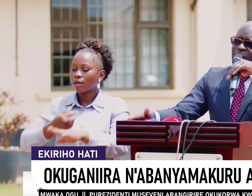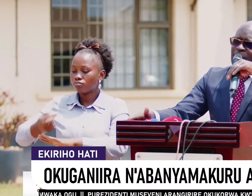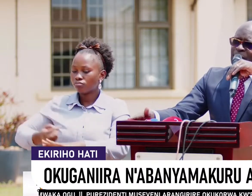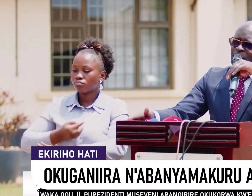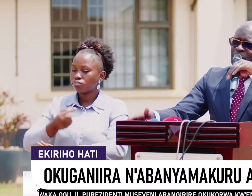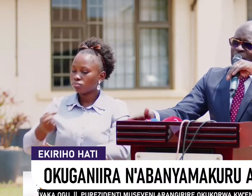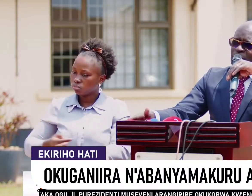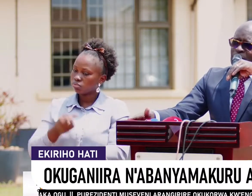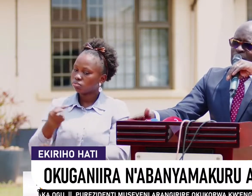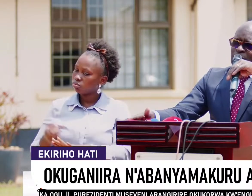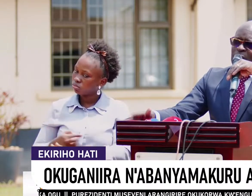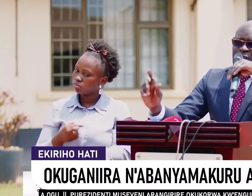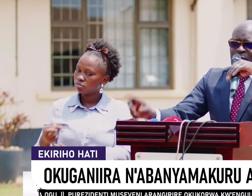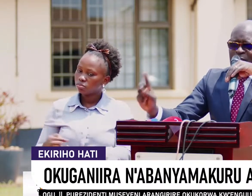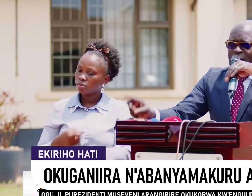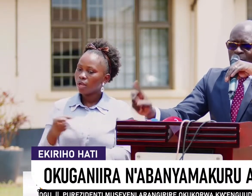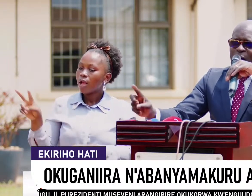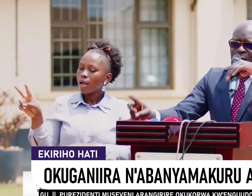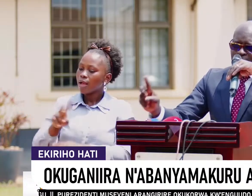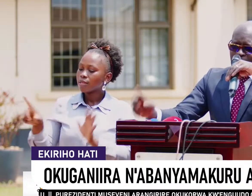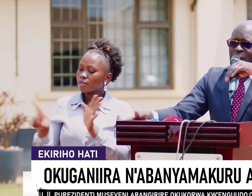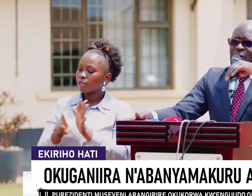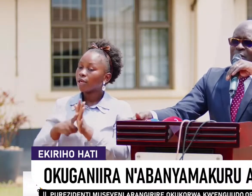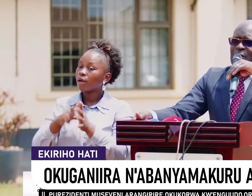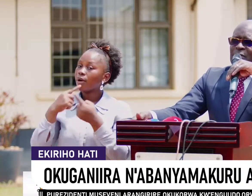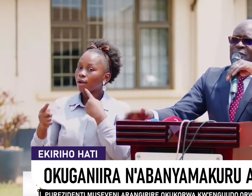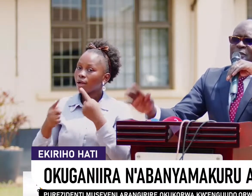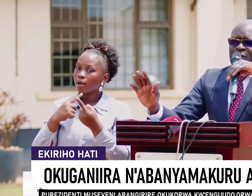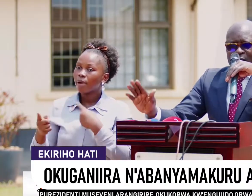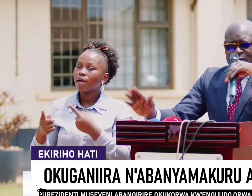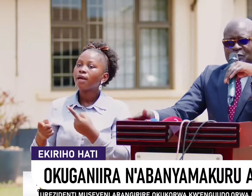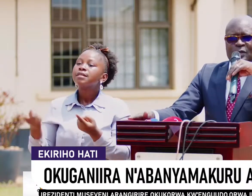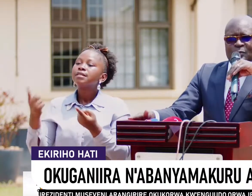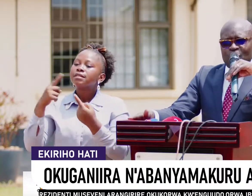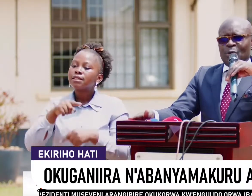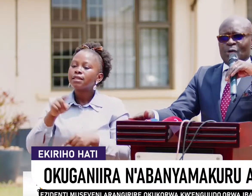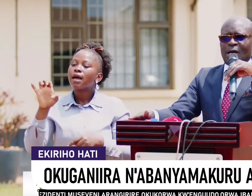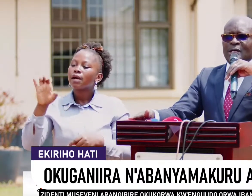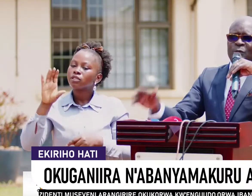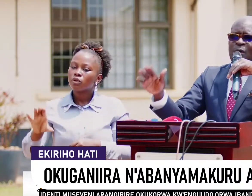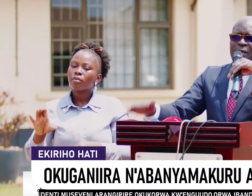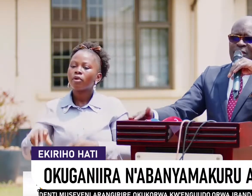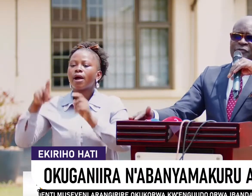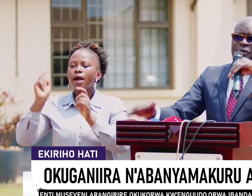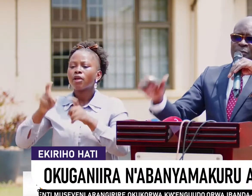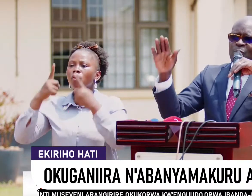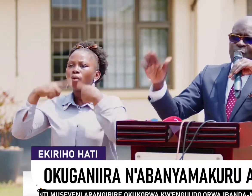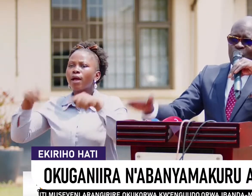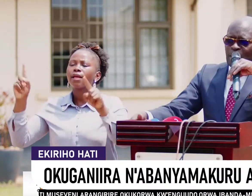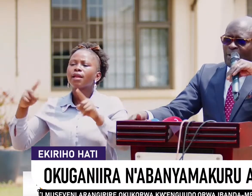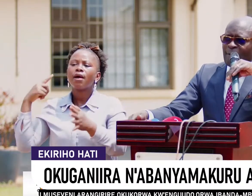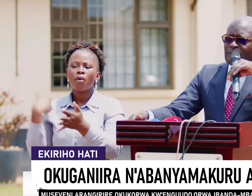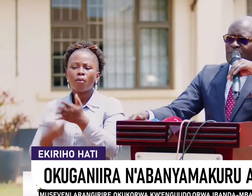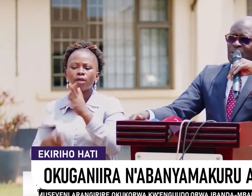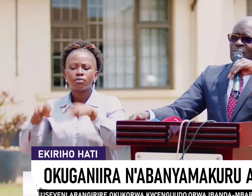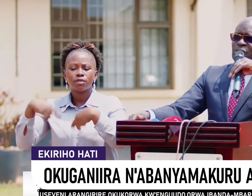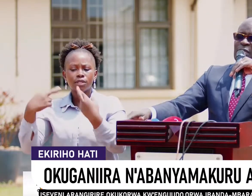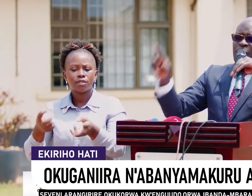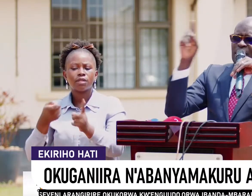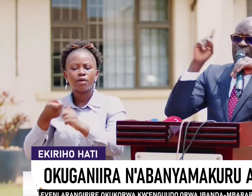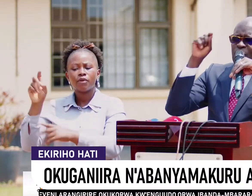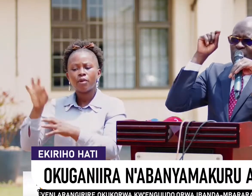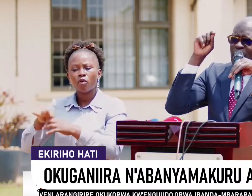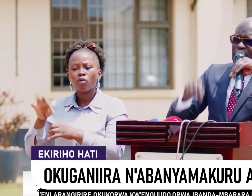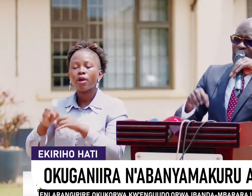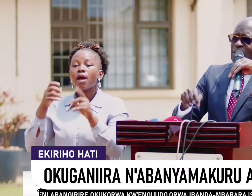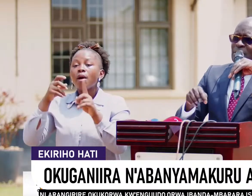okubala nga ssemateeka bw'agamba nti akakiiko k'ebyokulonda kalina okulangira ebivudde mu kulonda mu